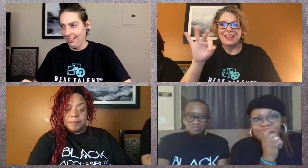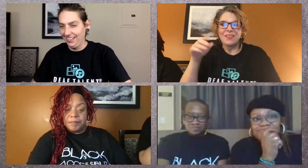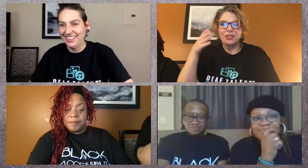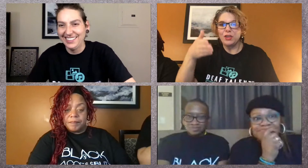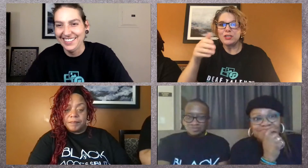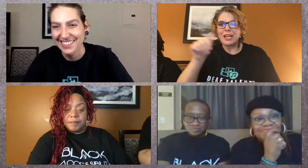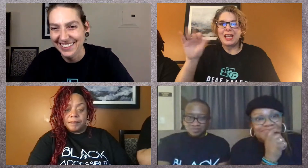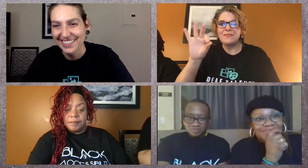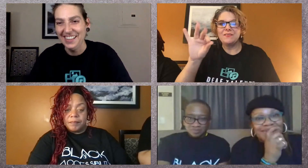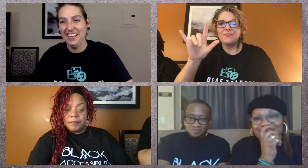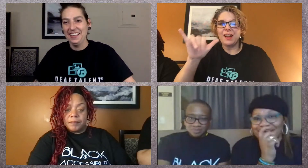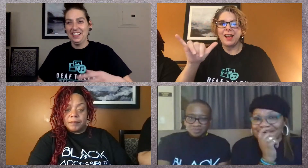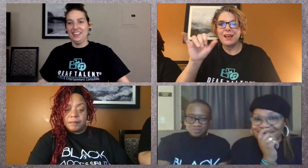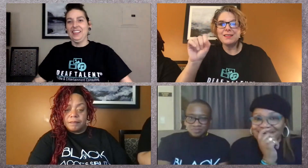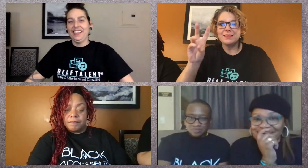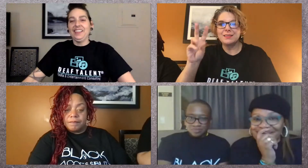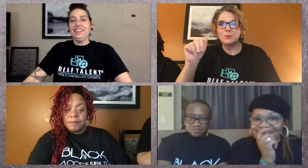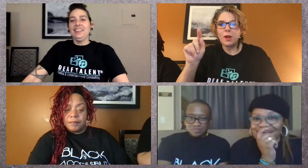Yeah, Rose?